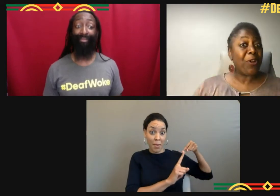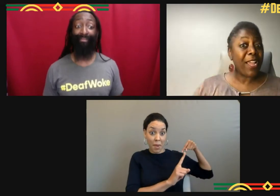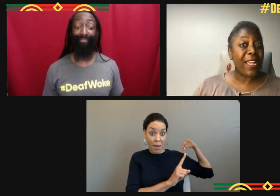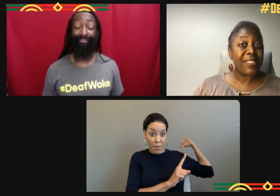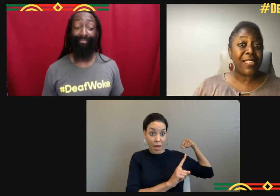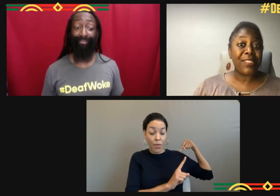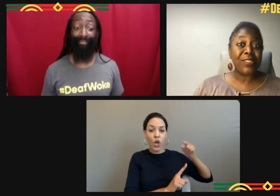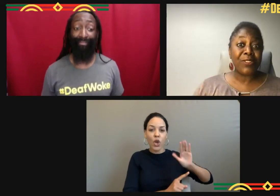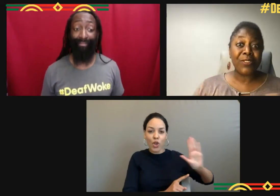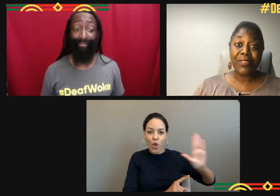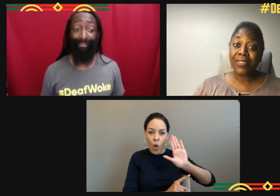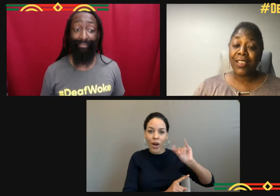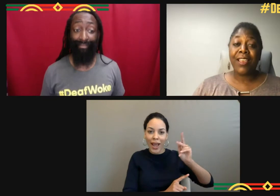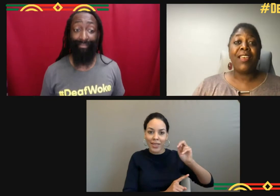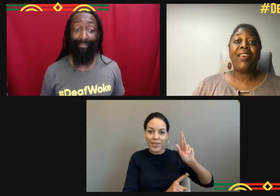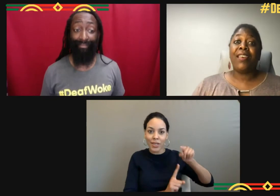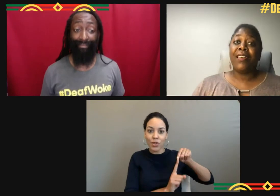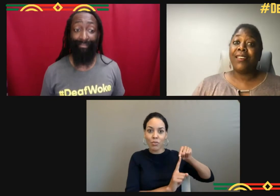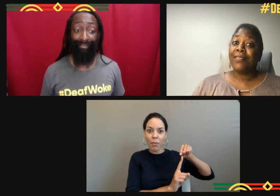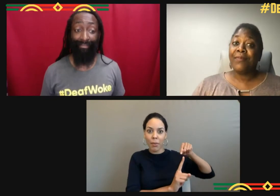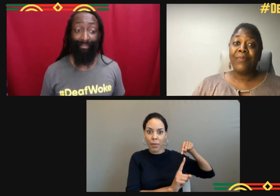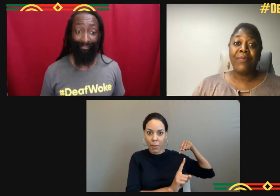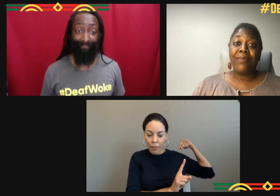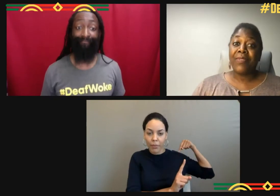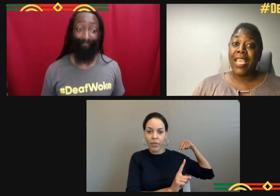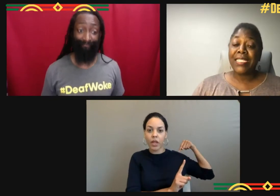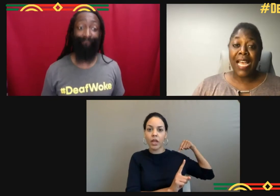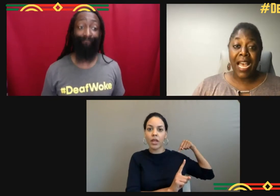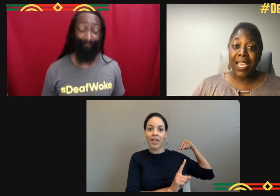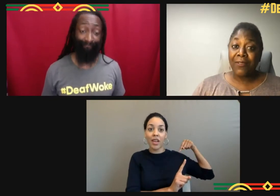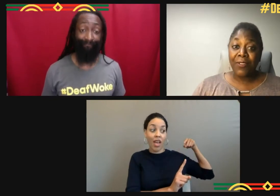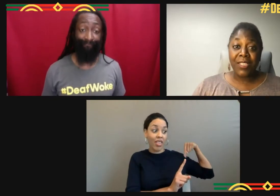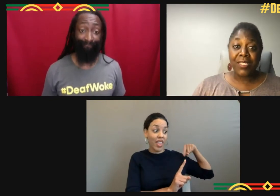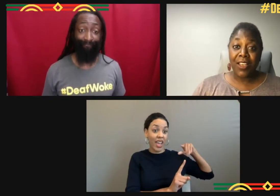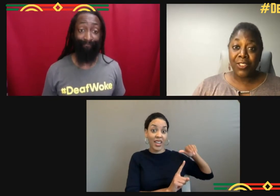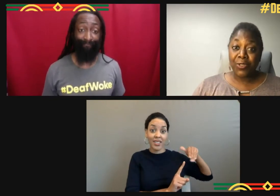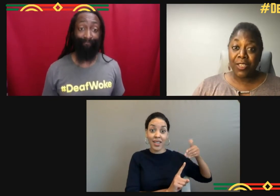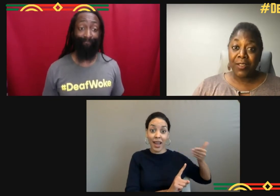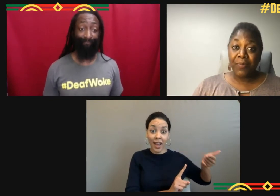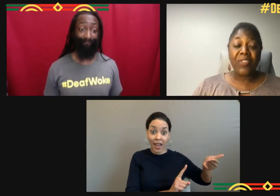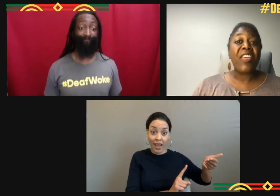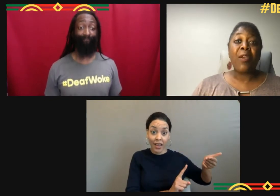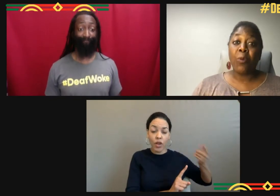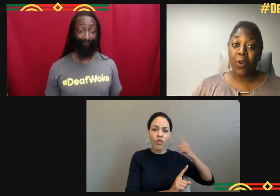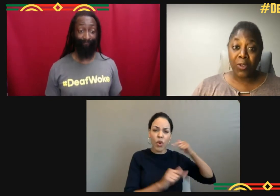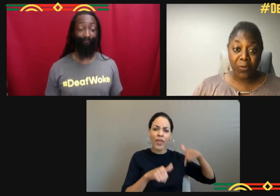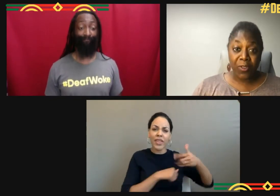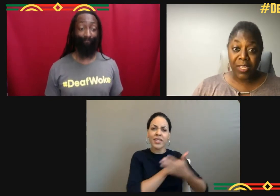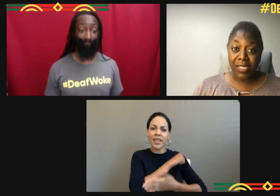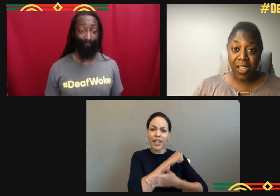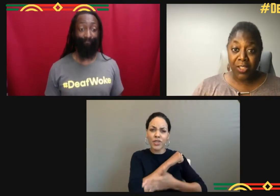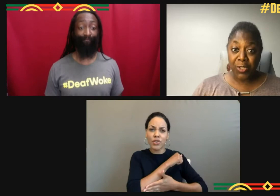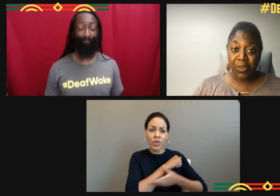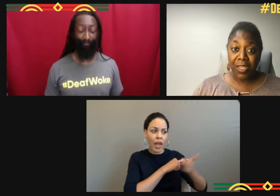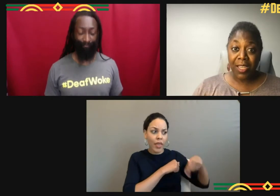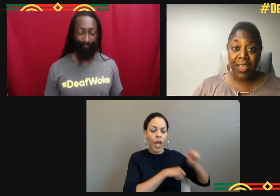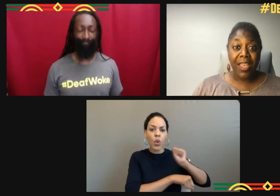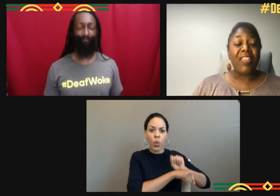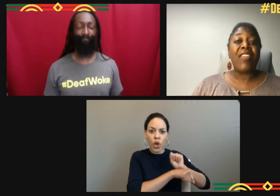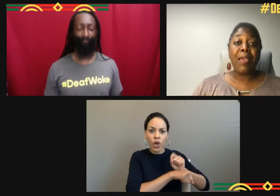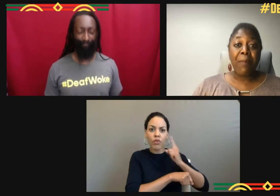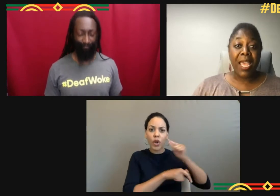my ancestors, your ancestors, they died for this country. They worked for this